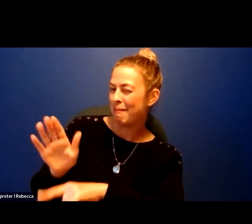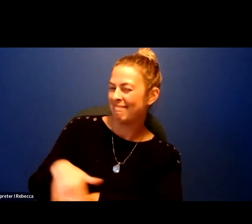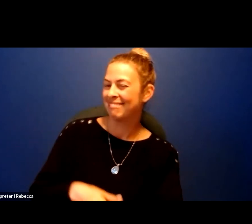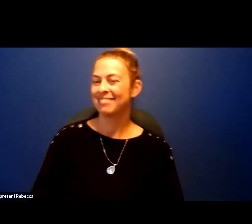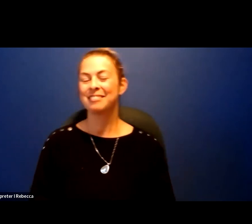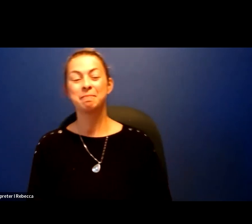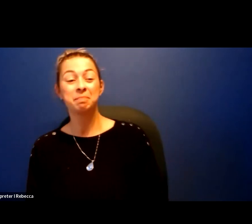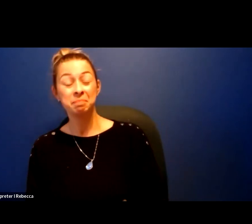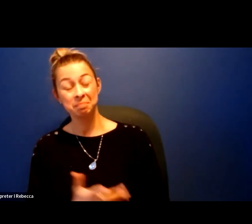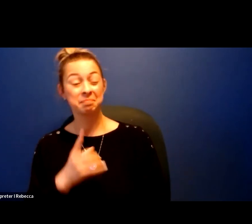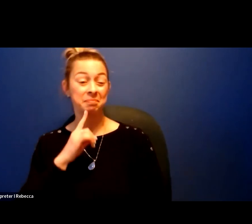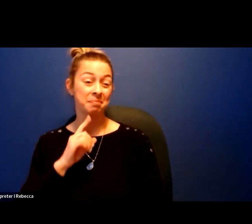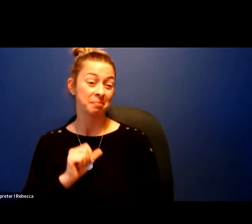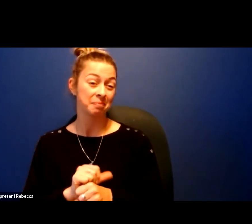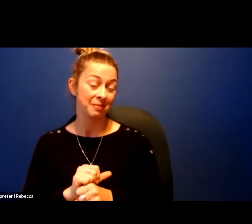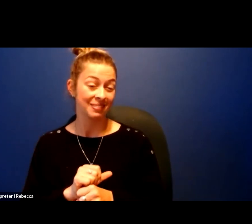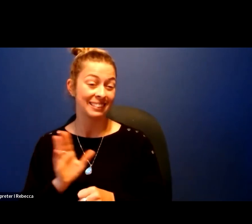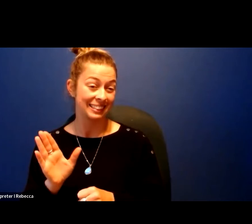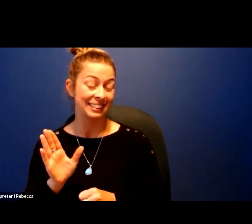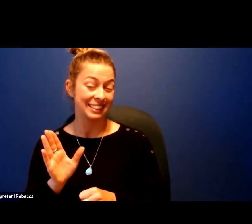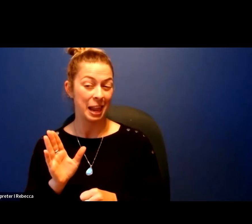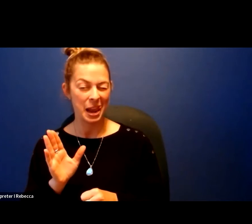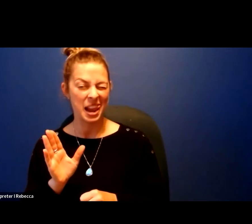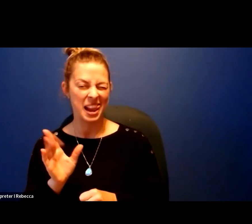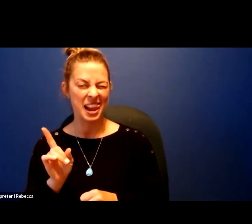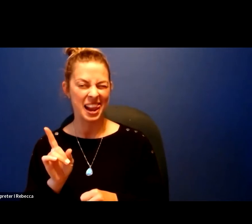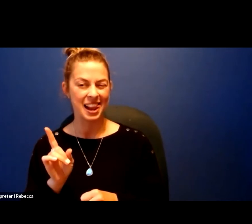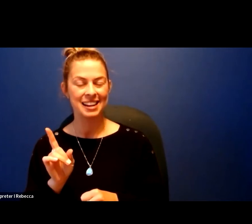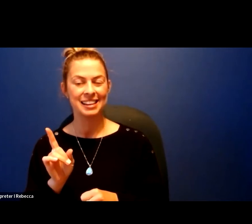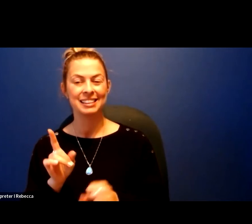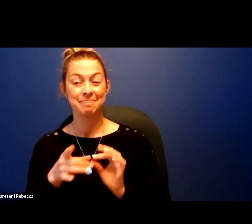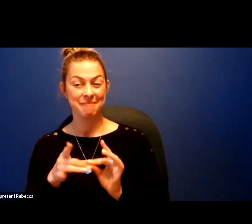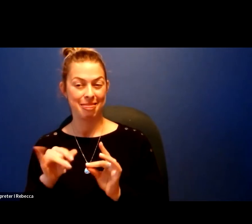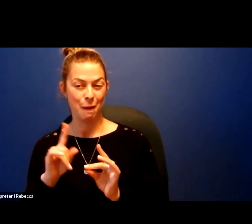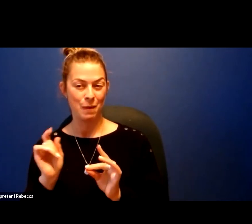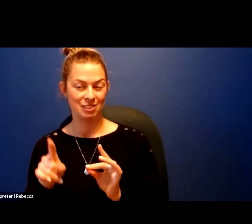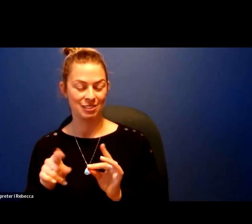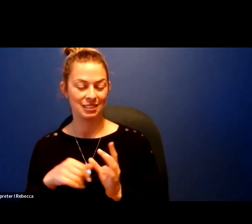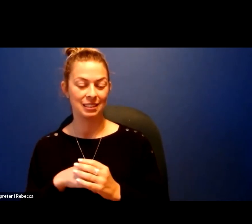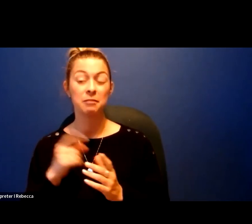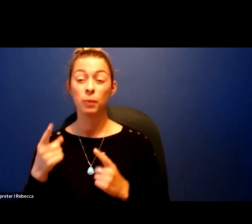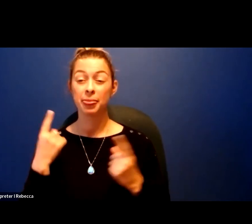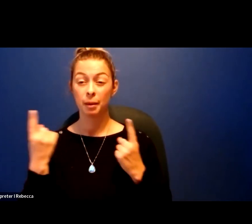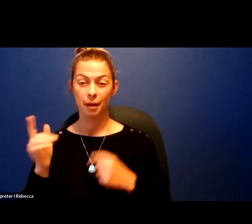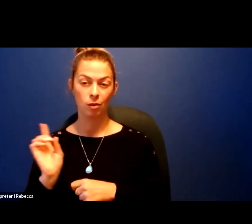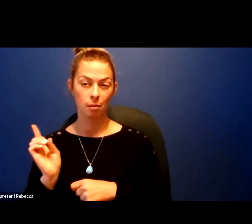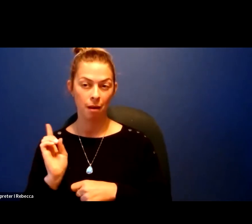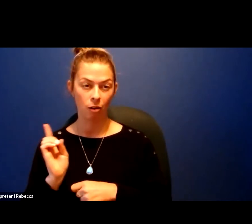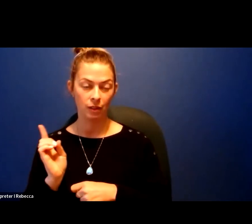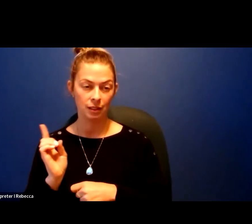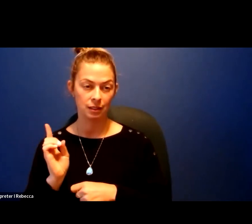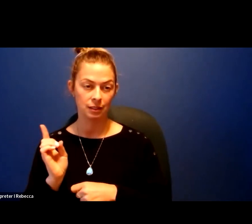Well, actually, I'll building on your question. I think that if we think about democracy, it's kind of